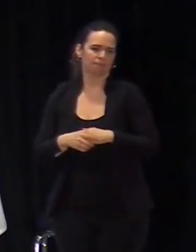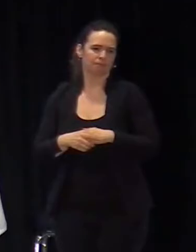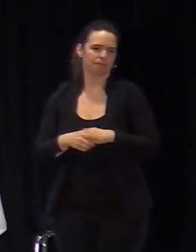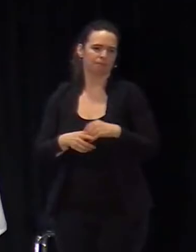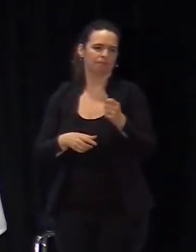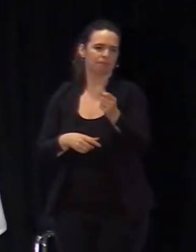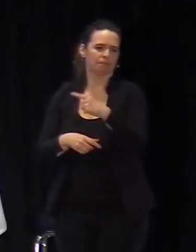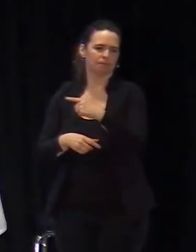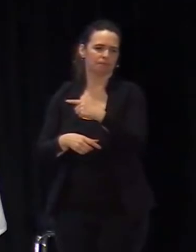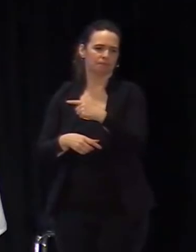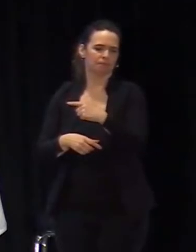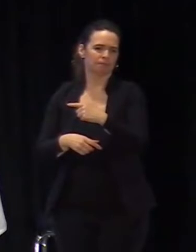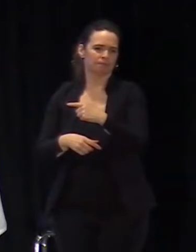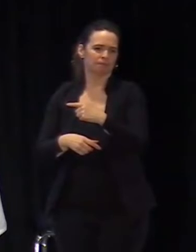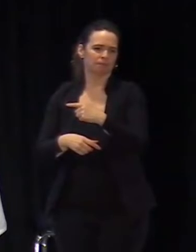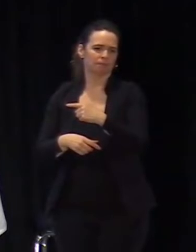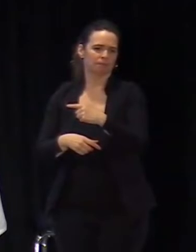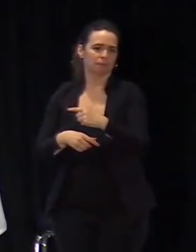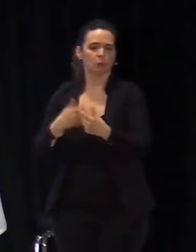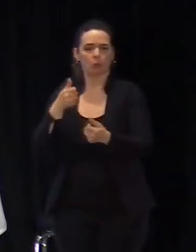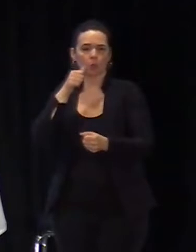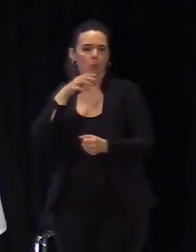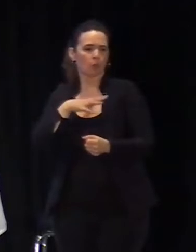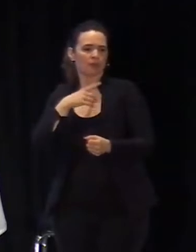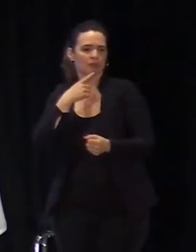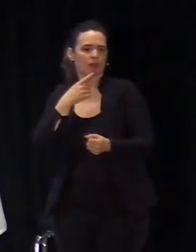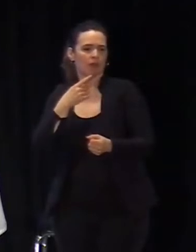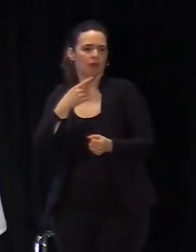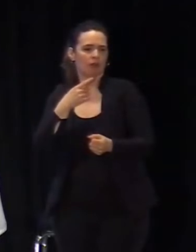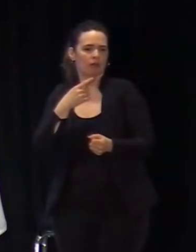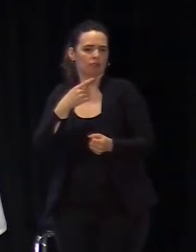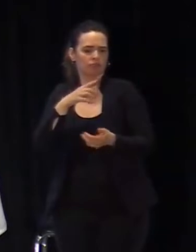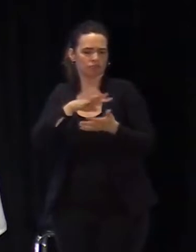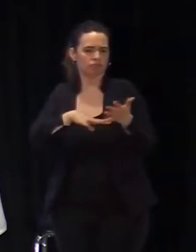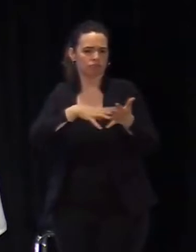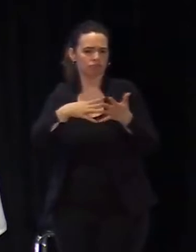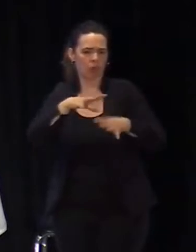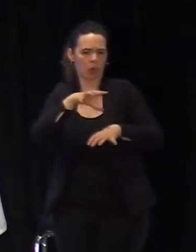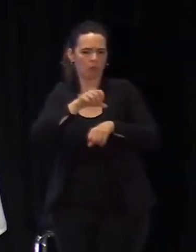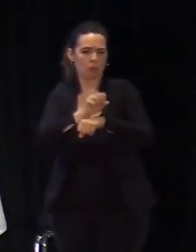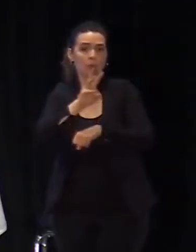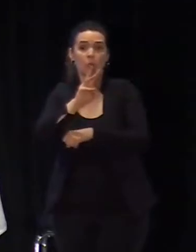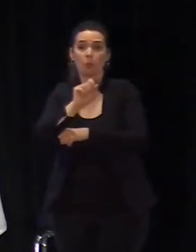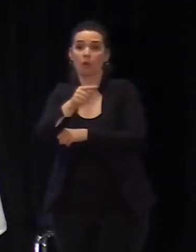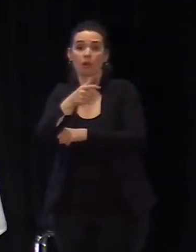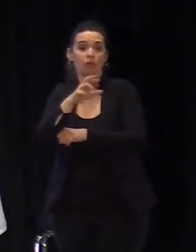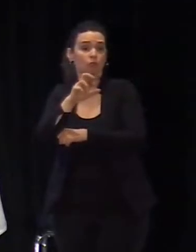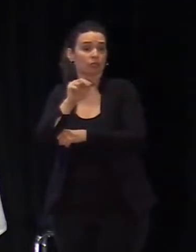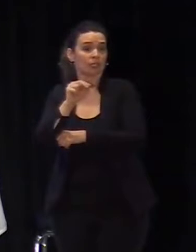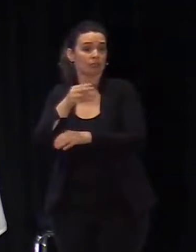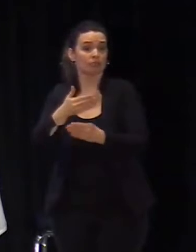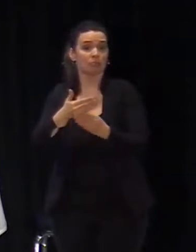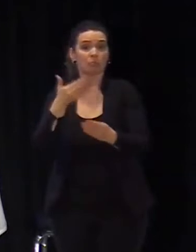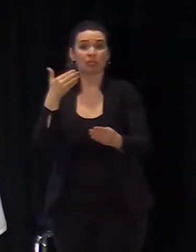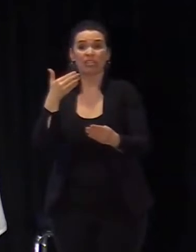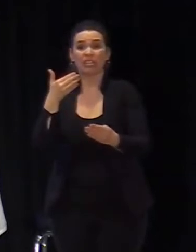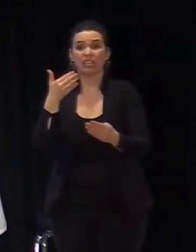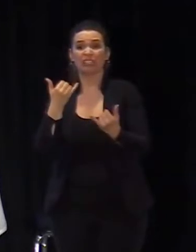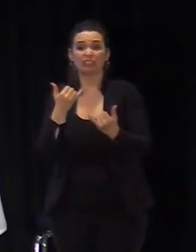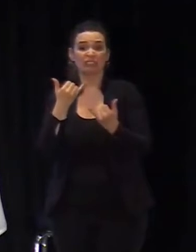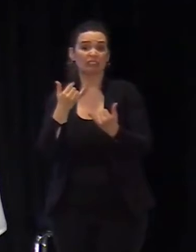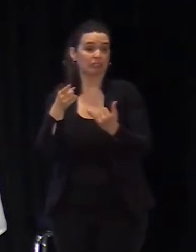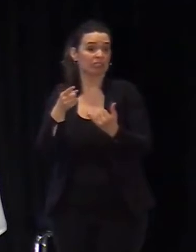She has pre-existing conditions over at Walgreens. And they gave her an appointment right away and told her that she didn't have to have proof. So